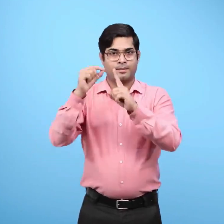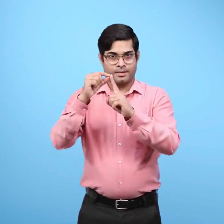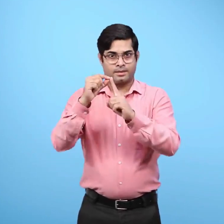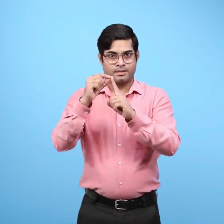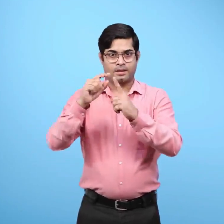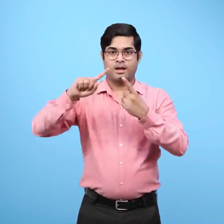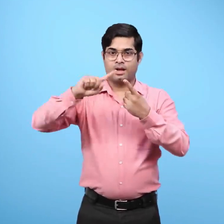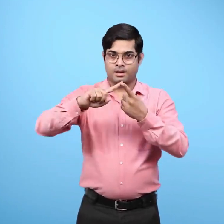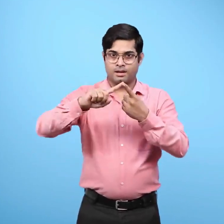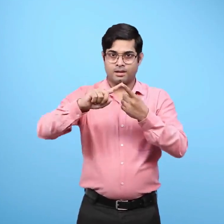pentagon,